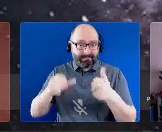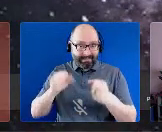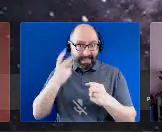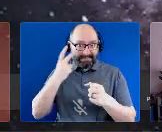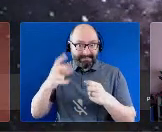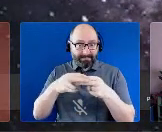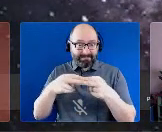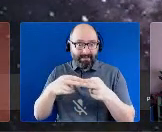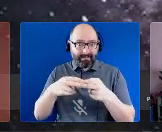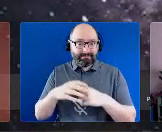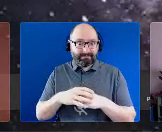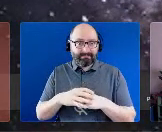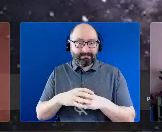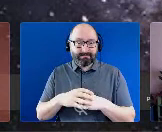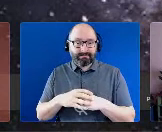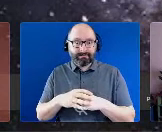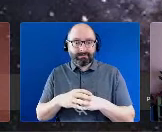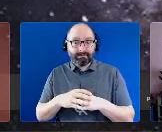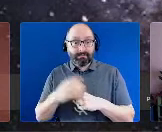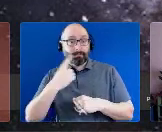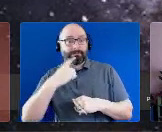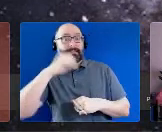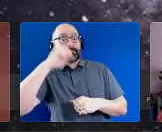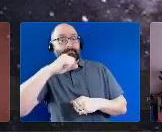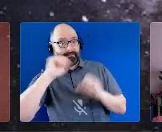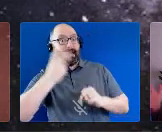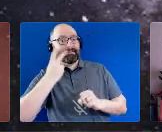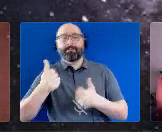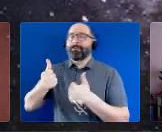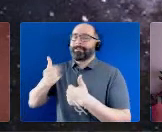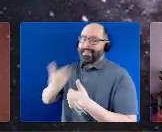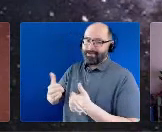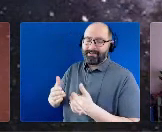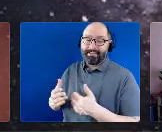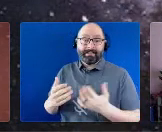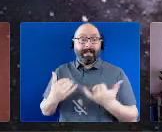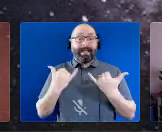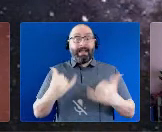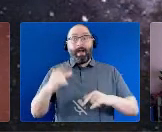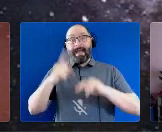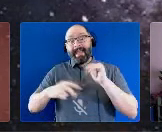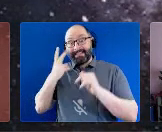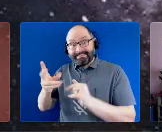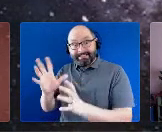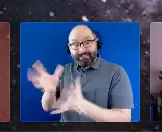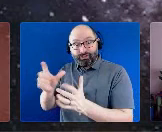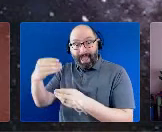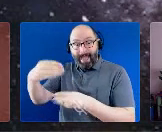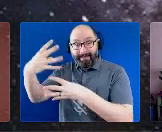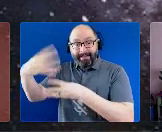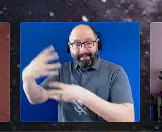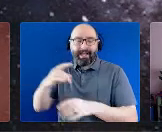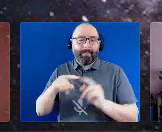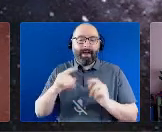I'm gonna need someone to audibly. Yeah. Yes? Okay, thanks. Sorry, now I can't see the chat, but I'm sure I'll get interrupted if anyone